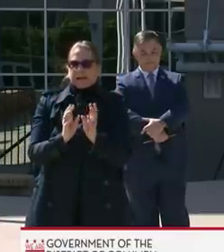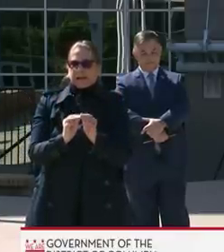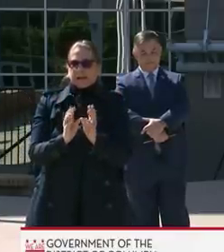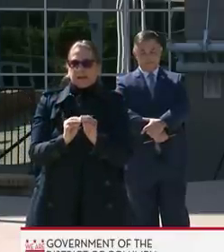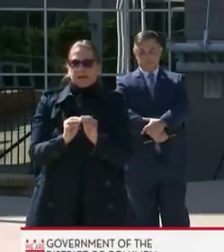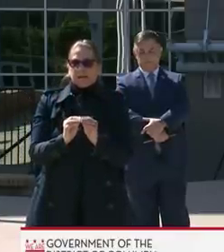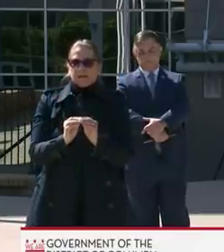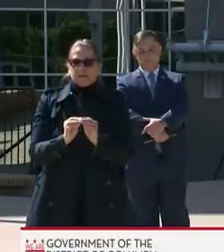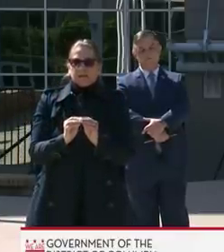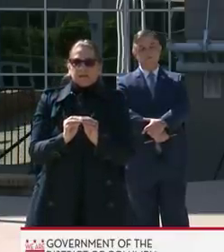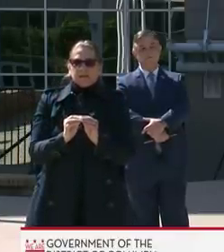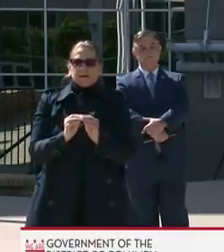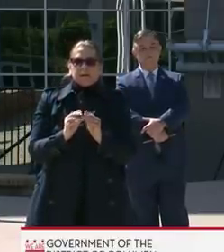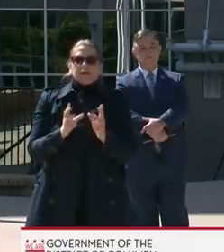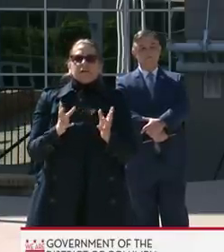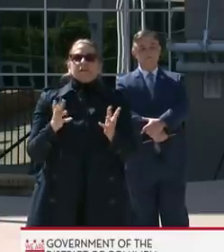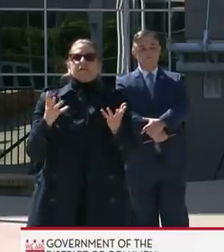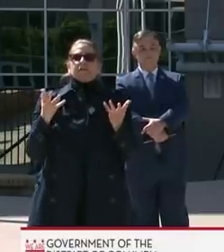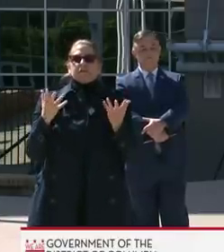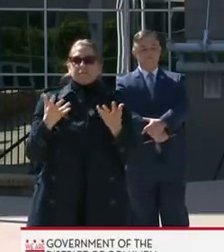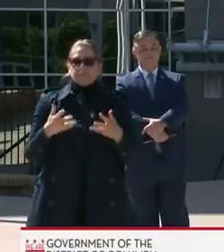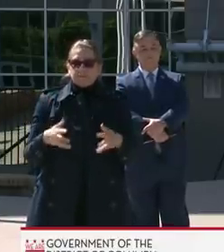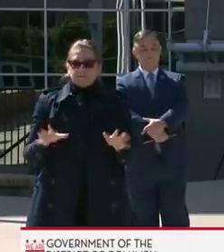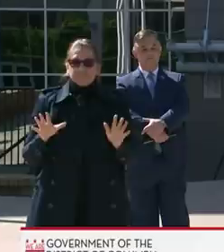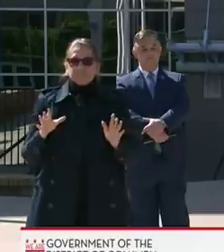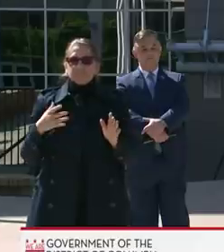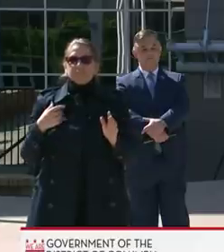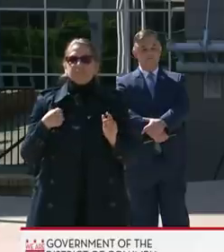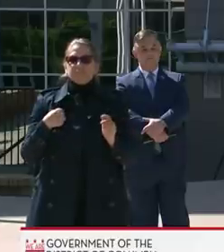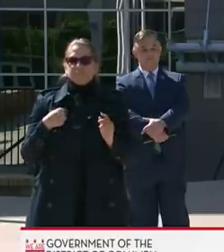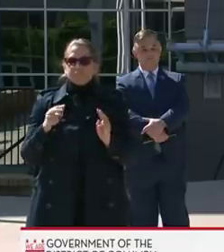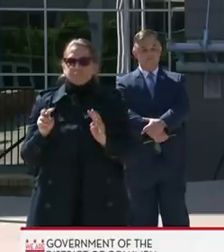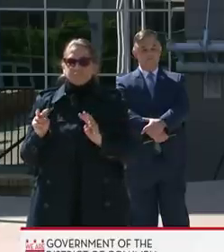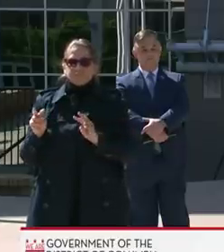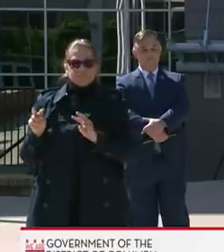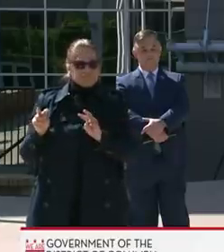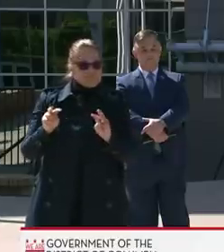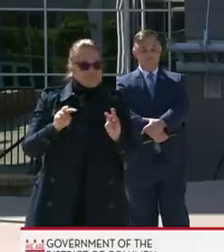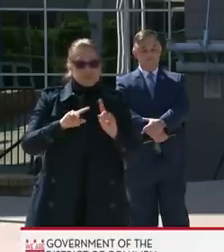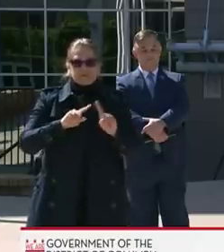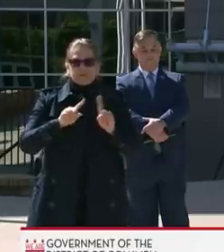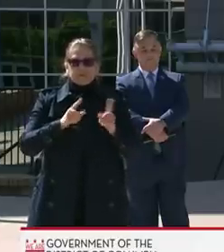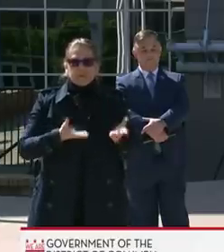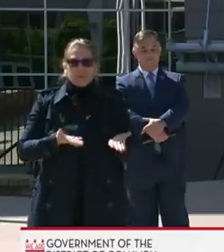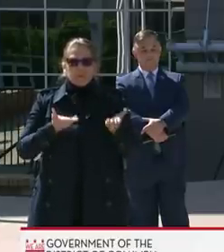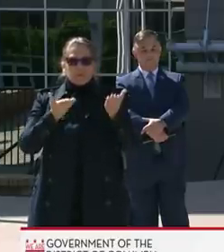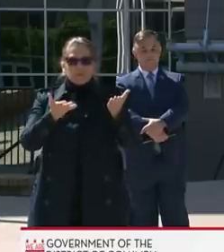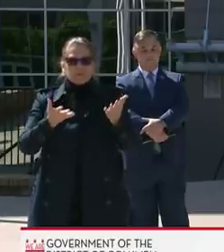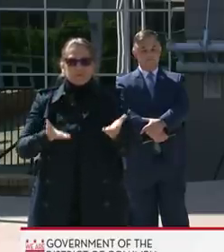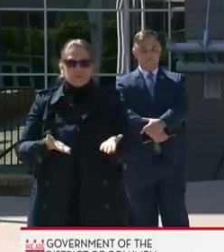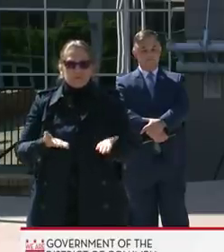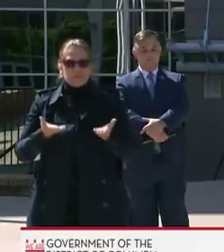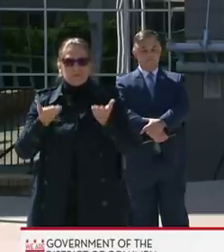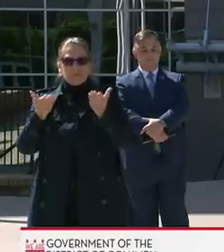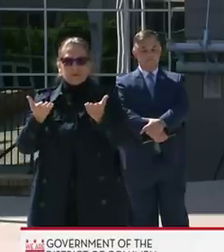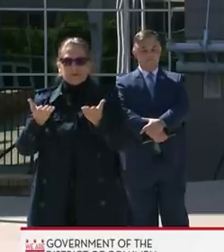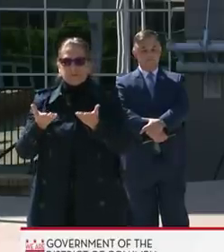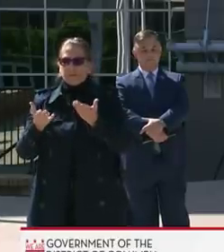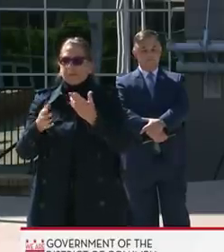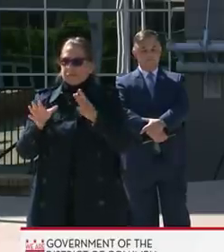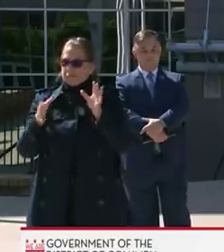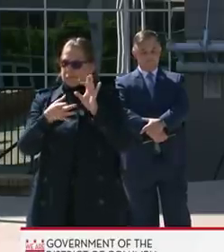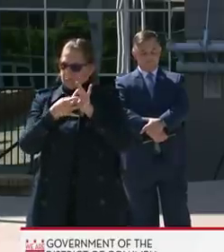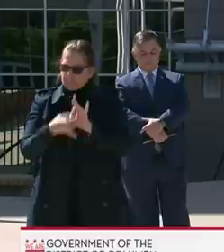And we were looking at the different proposals with an eye toward their costs, the need related to